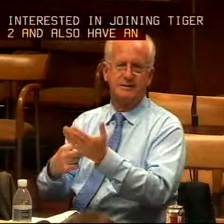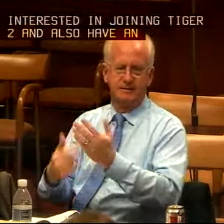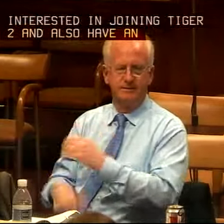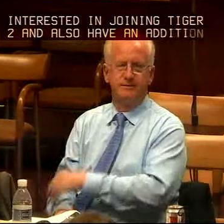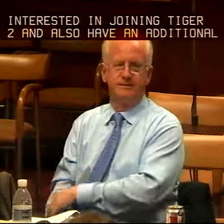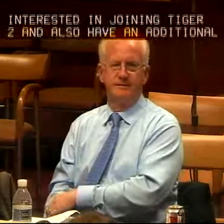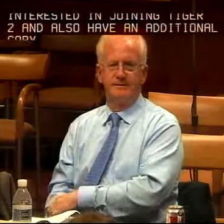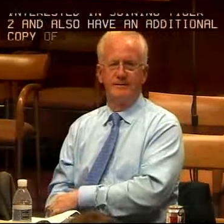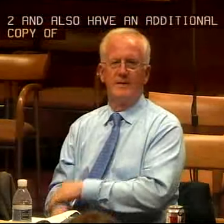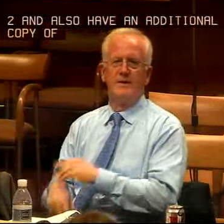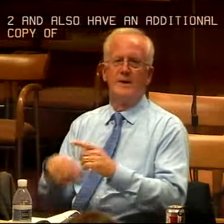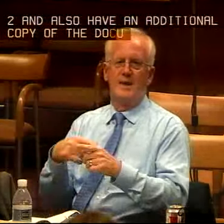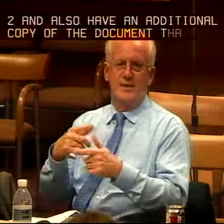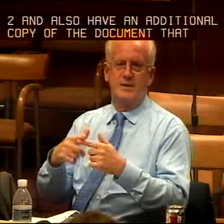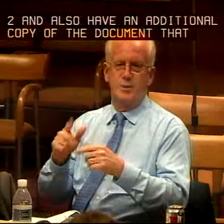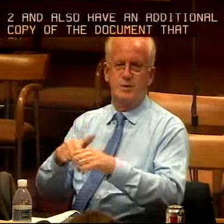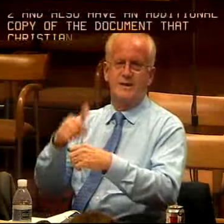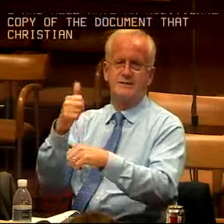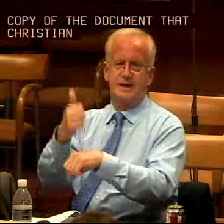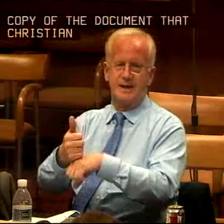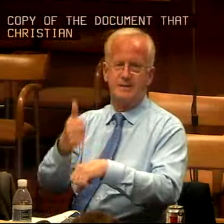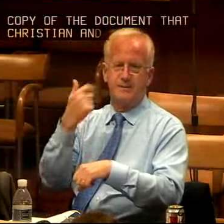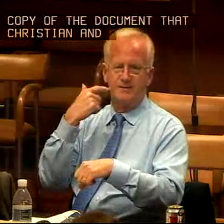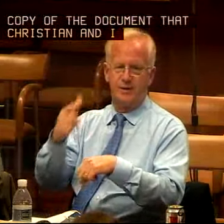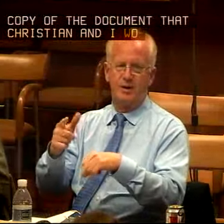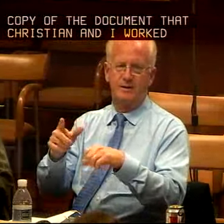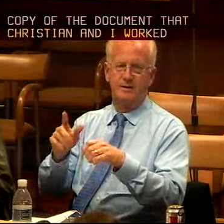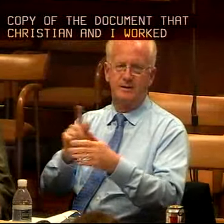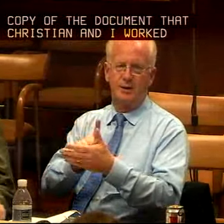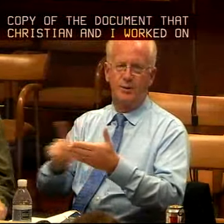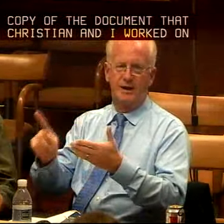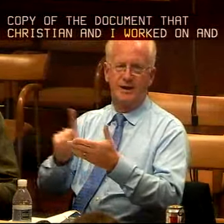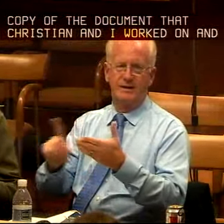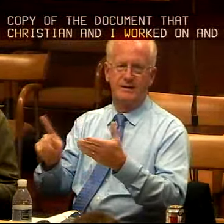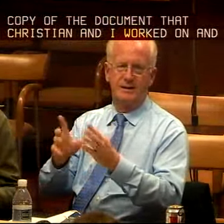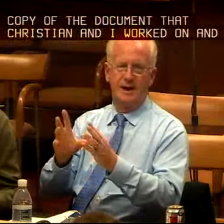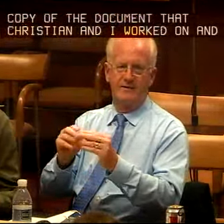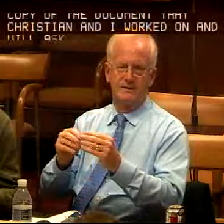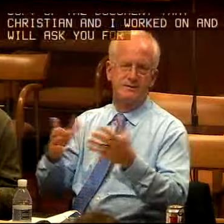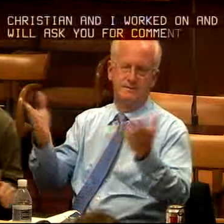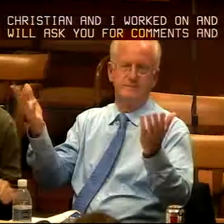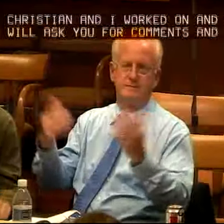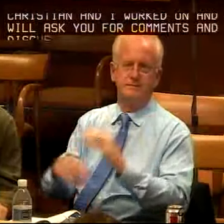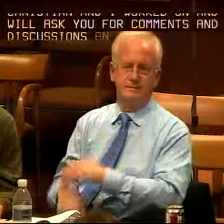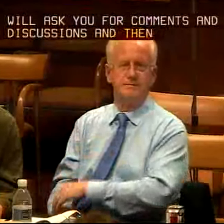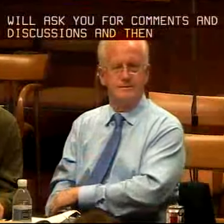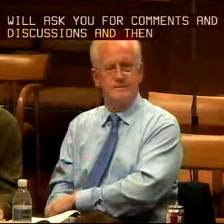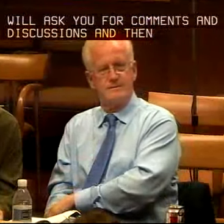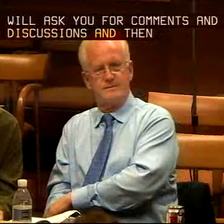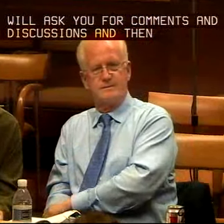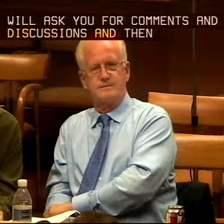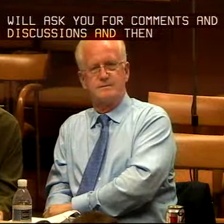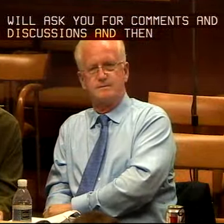ask you for comments and discussions, and then we'll establish that for our weekly